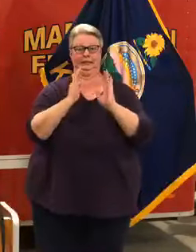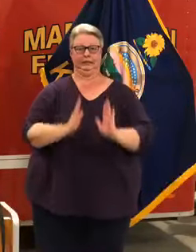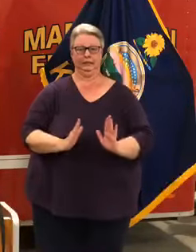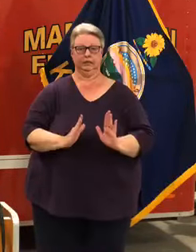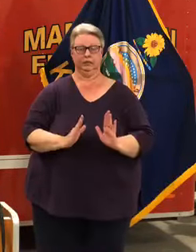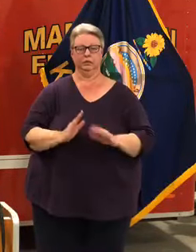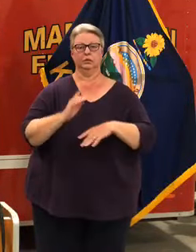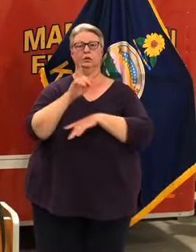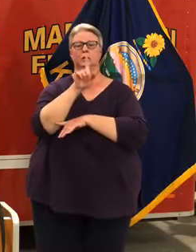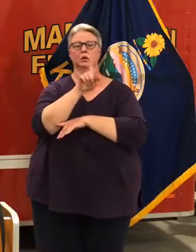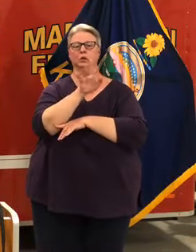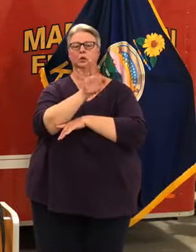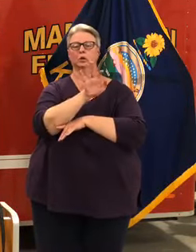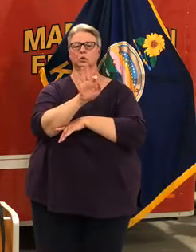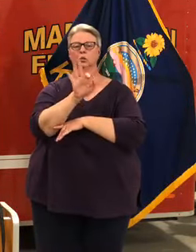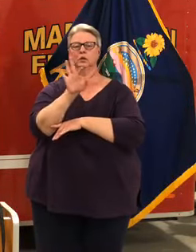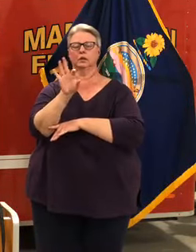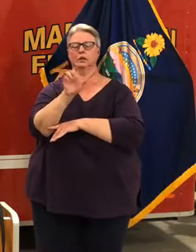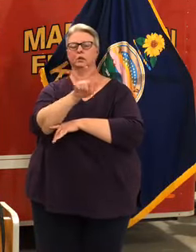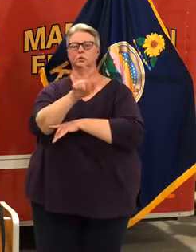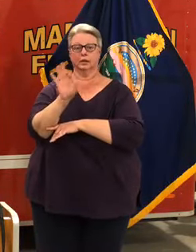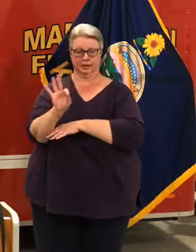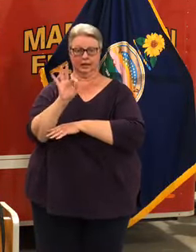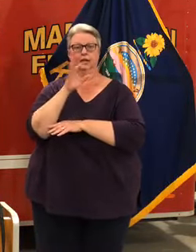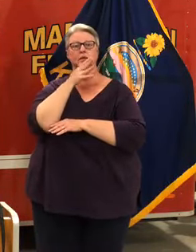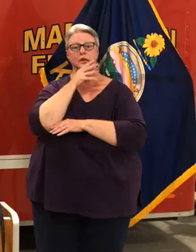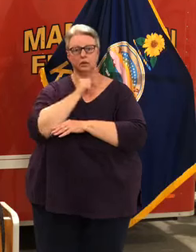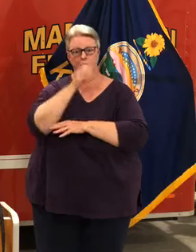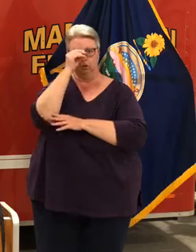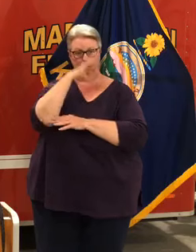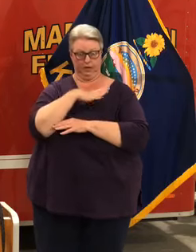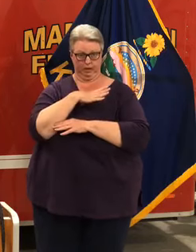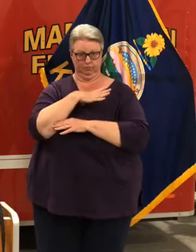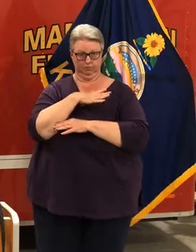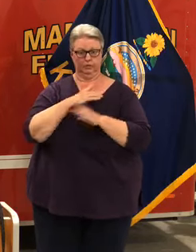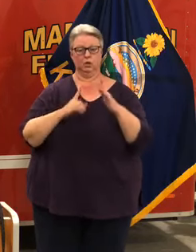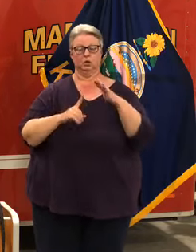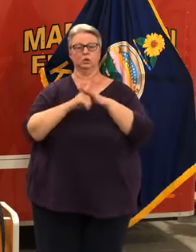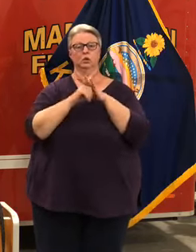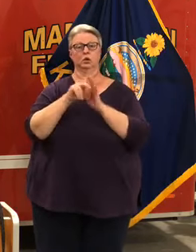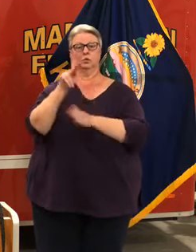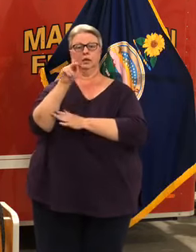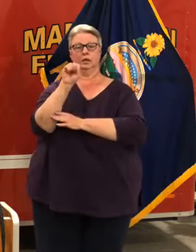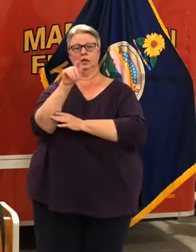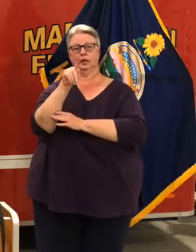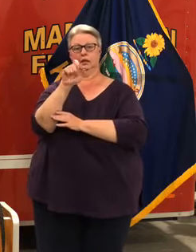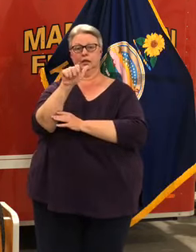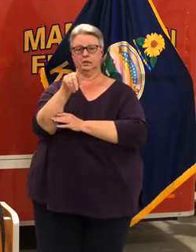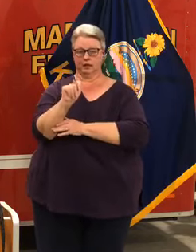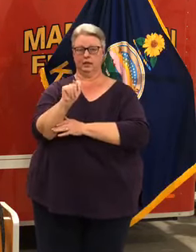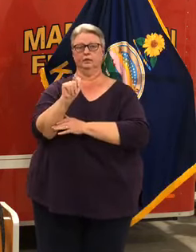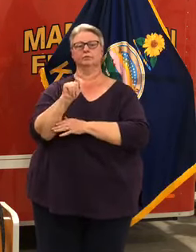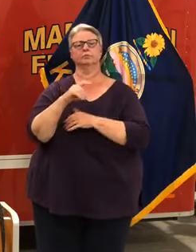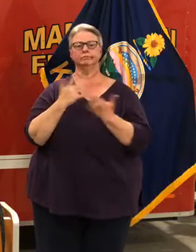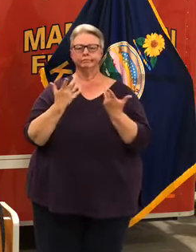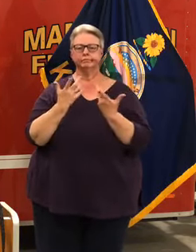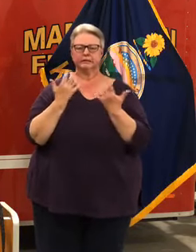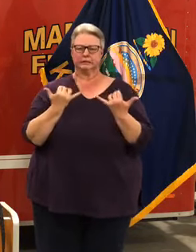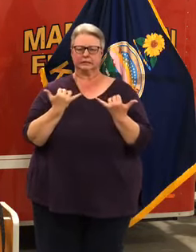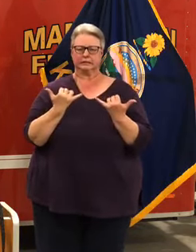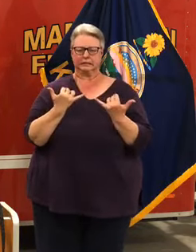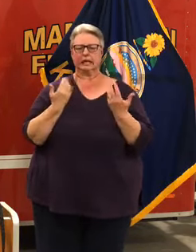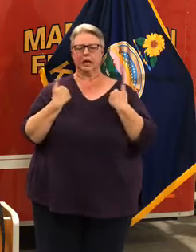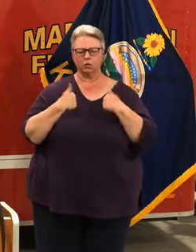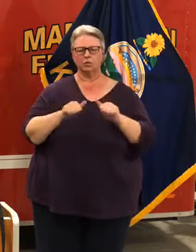male who presented at KSTAT on the 22nd. We are currently in the process of finding out more information on